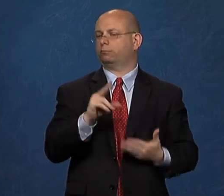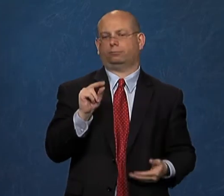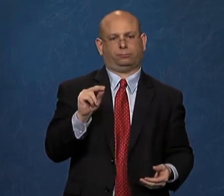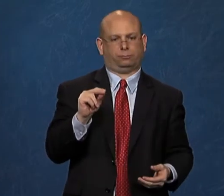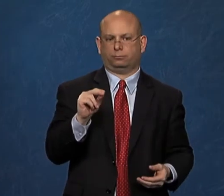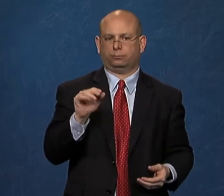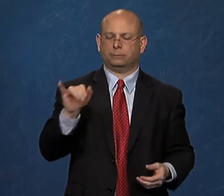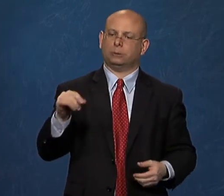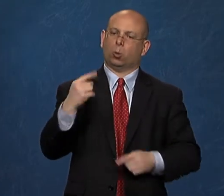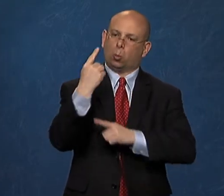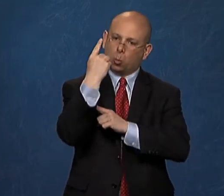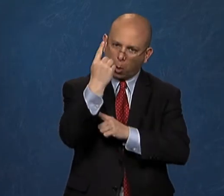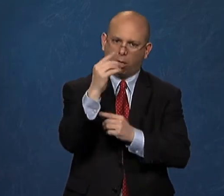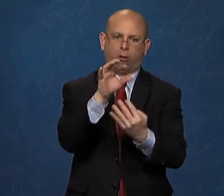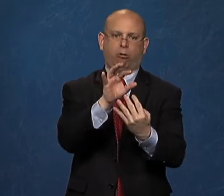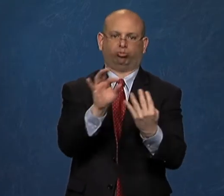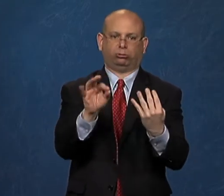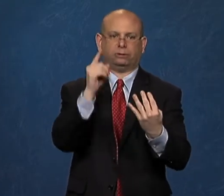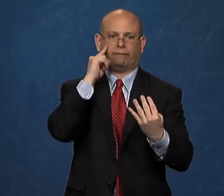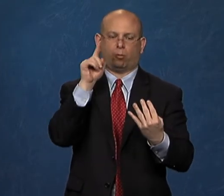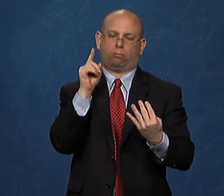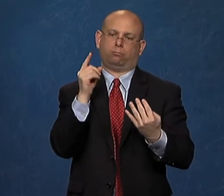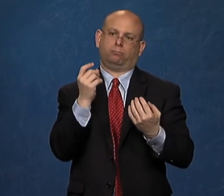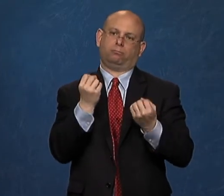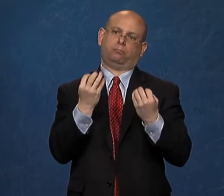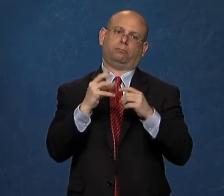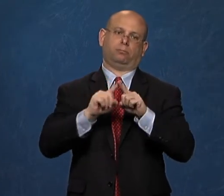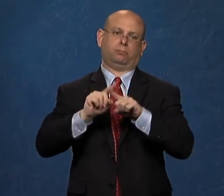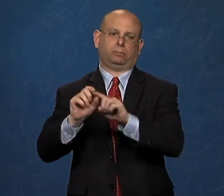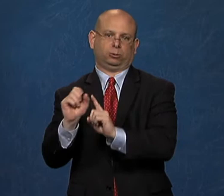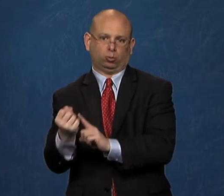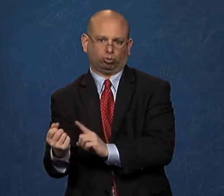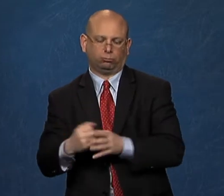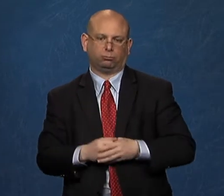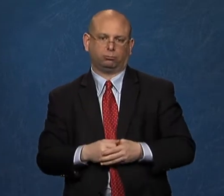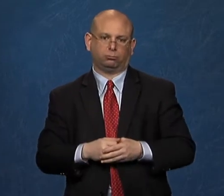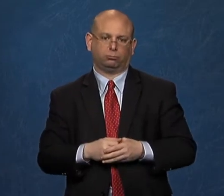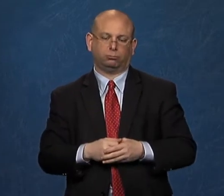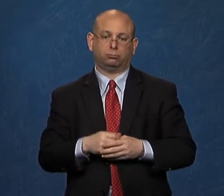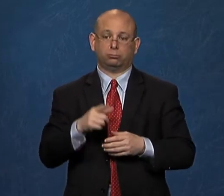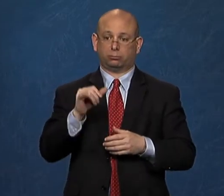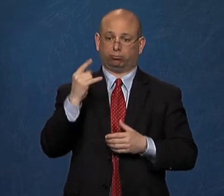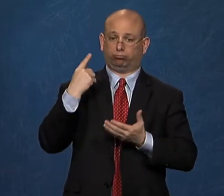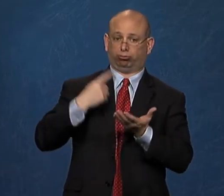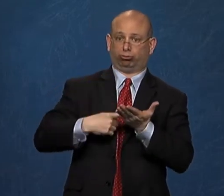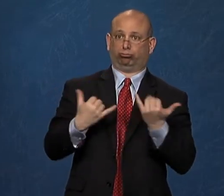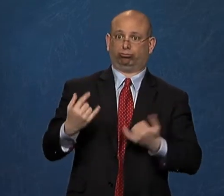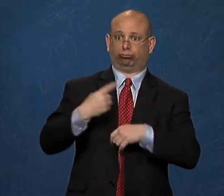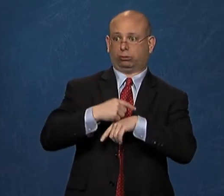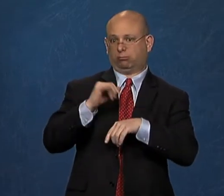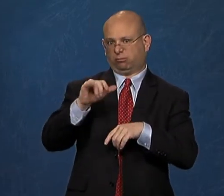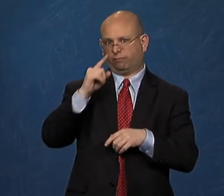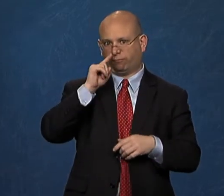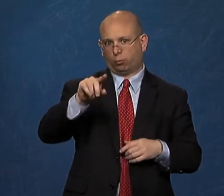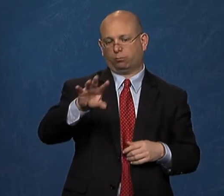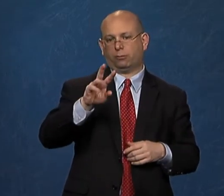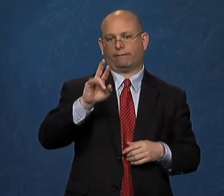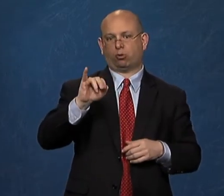VRI is not the one solution for every situation. VRI is one of many solutions that might be available for any